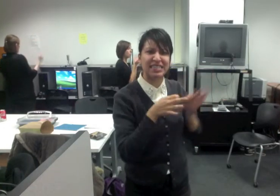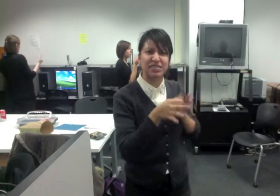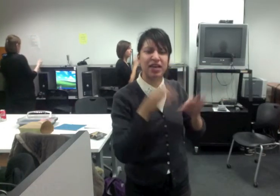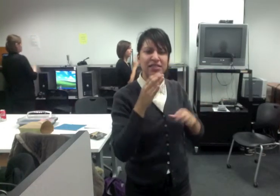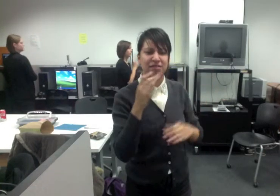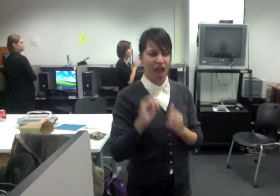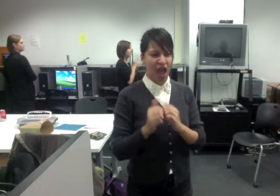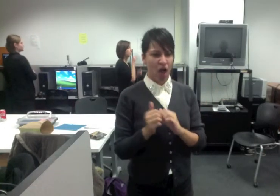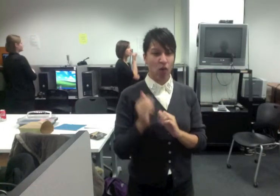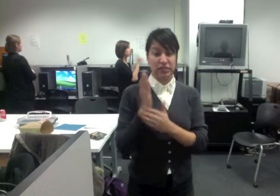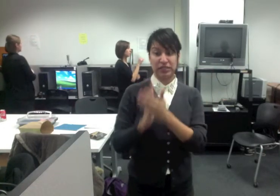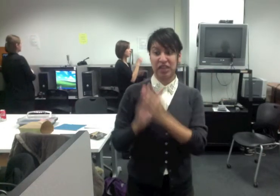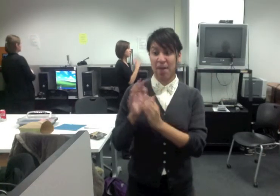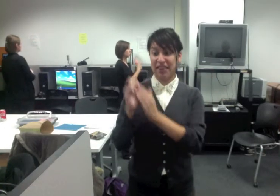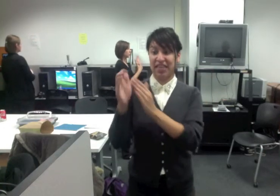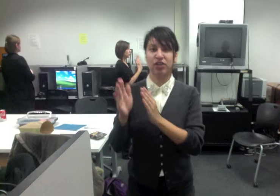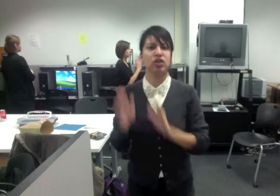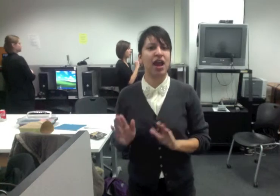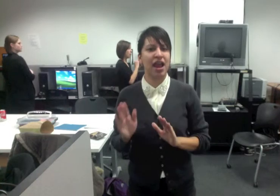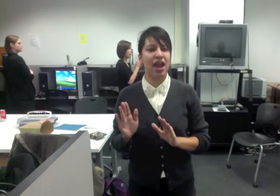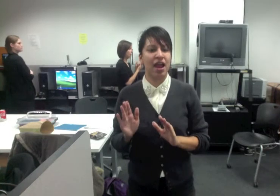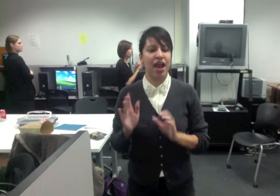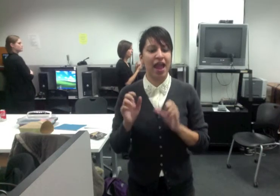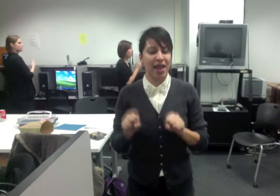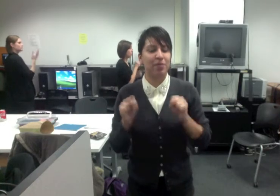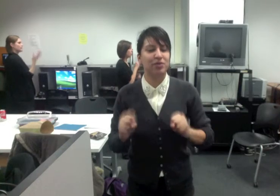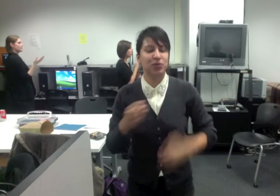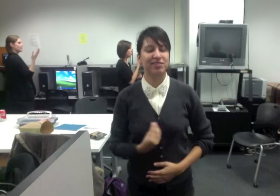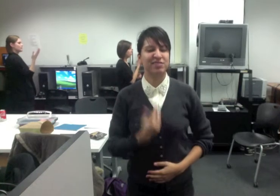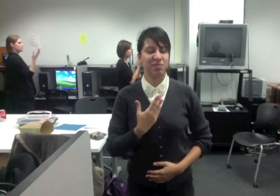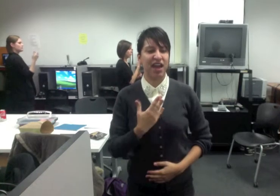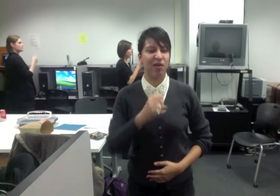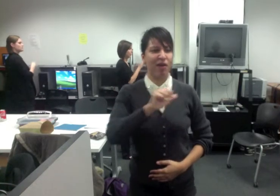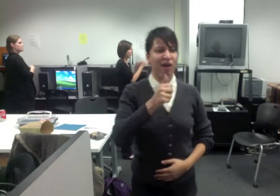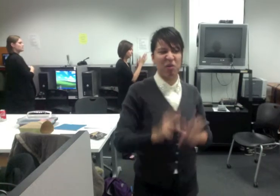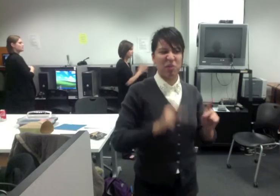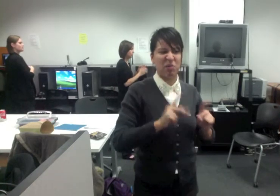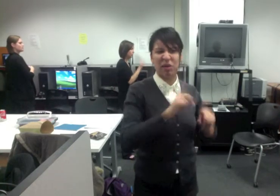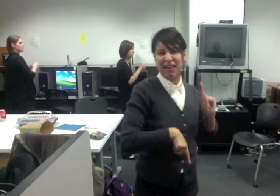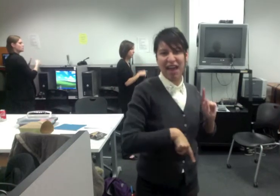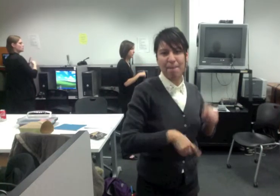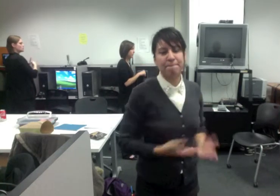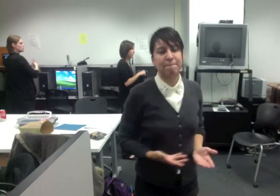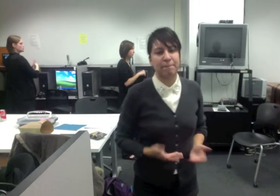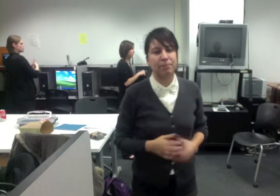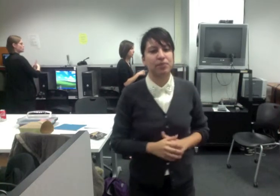inspire where others aren't. Let me define the terms really quickly. Every single person, every single organization on the planet knows what they